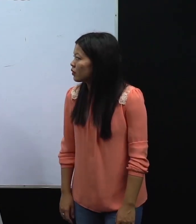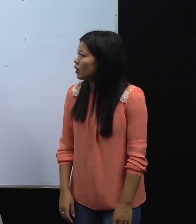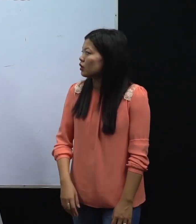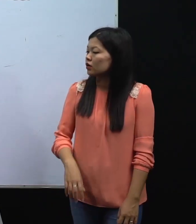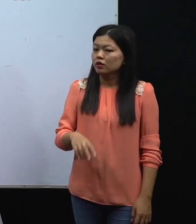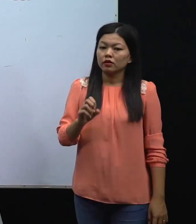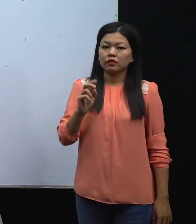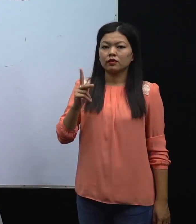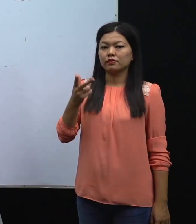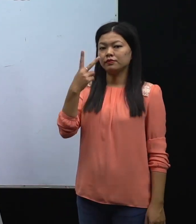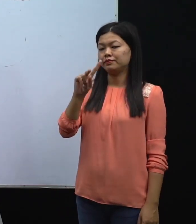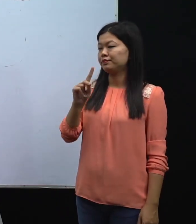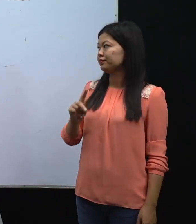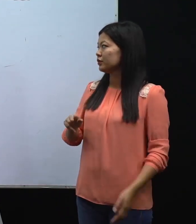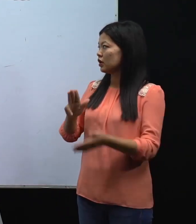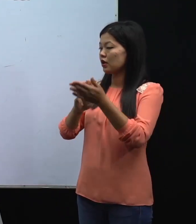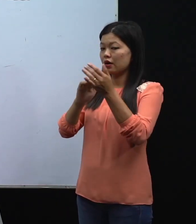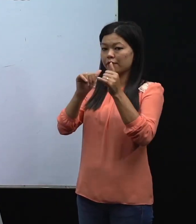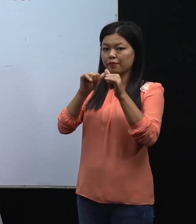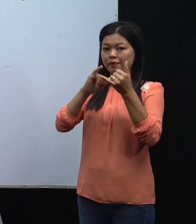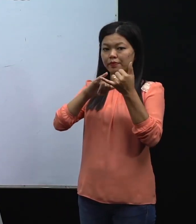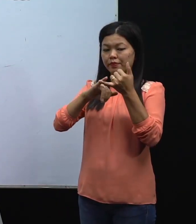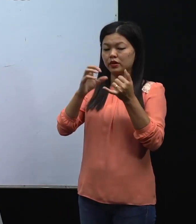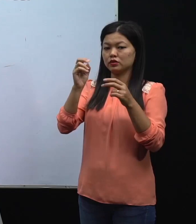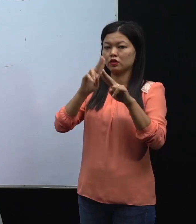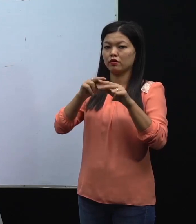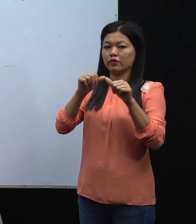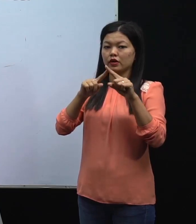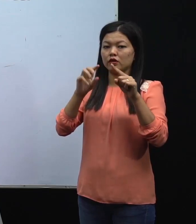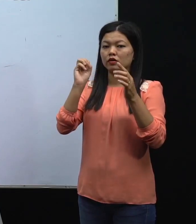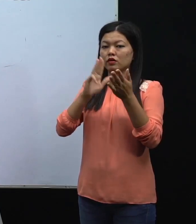Okay, so students, the mass of an atom, the unit, it is